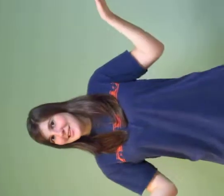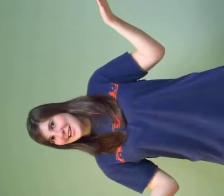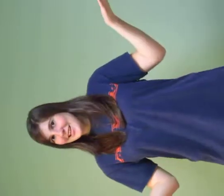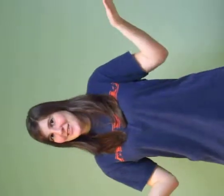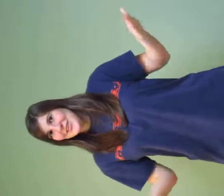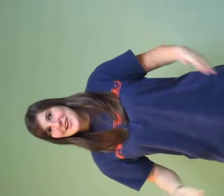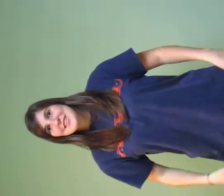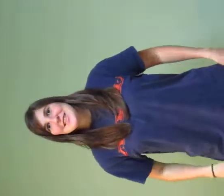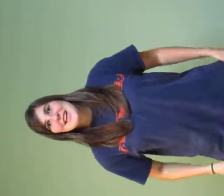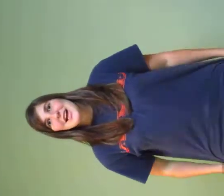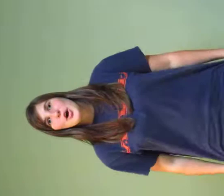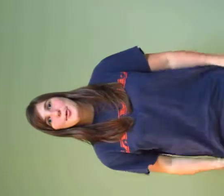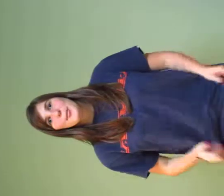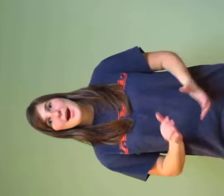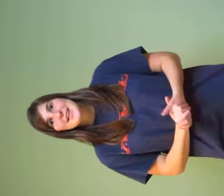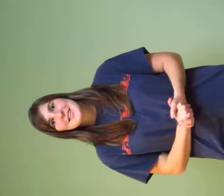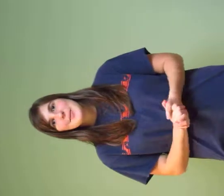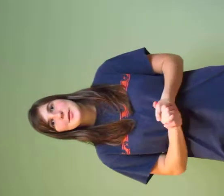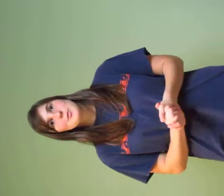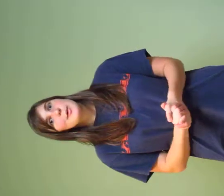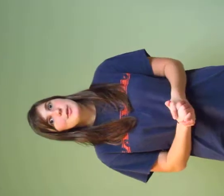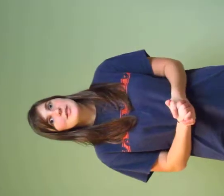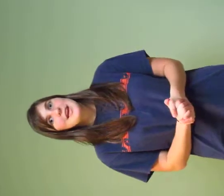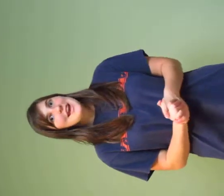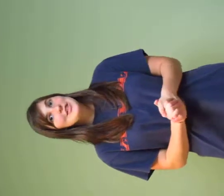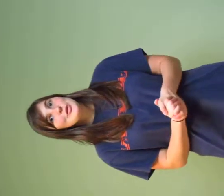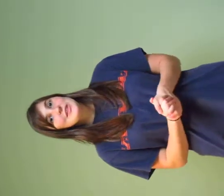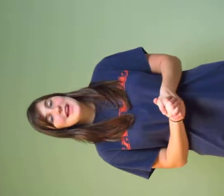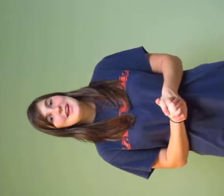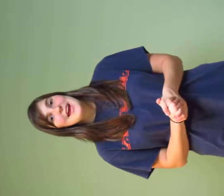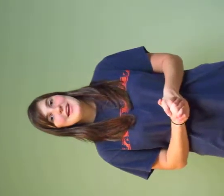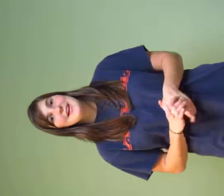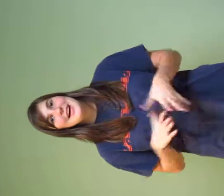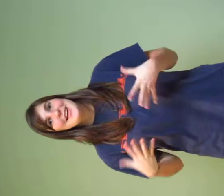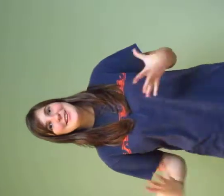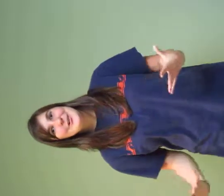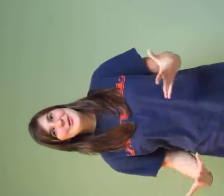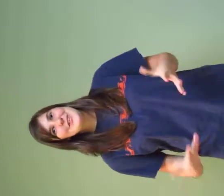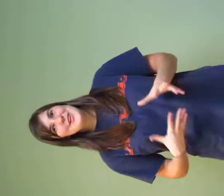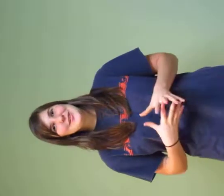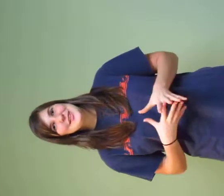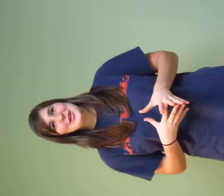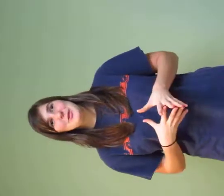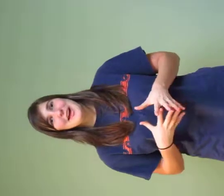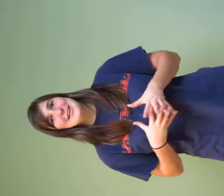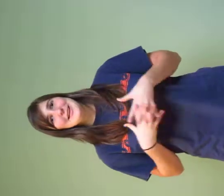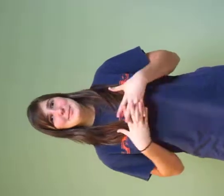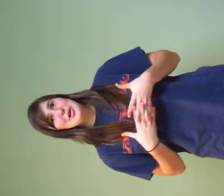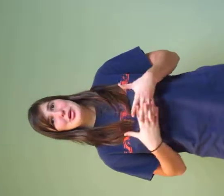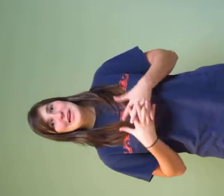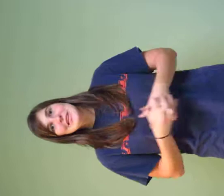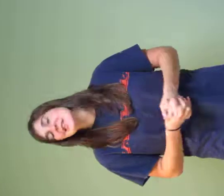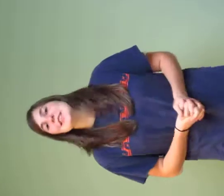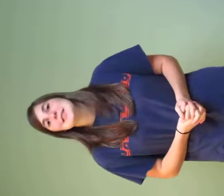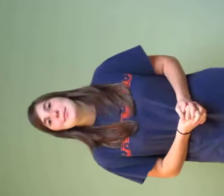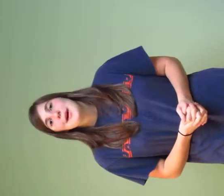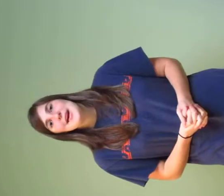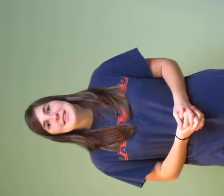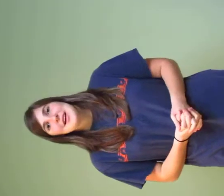next few verses, and I hope you'll practice up, because remember, Sunday is Jewel Sunday. I know this video is a little late. I'm sorry. But